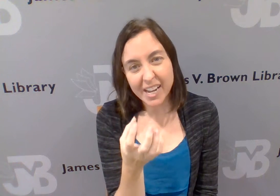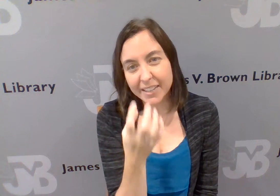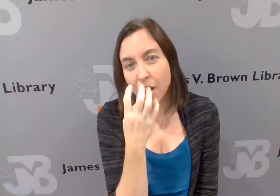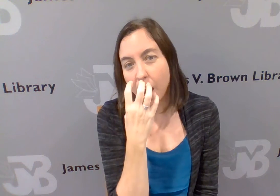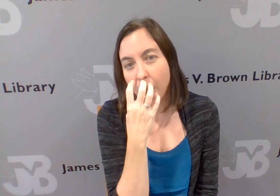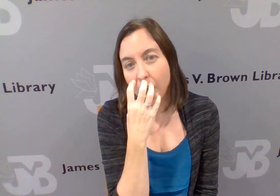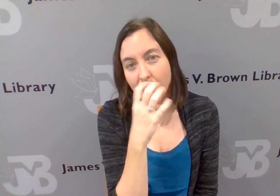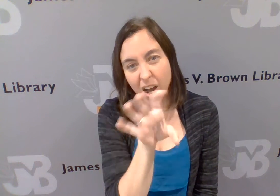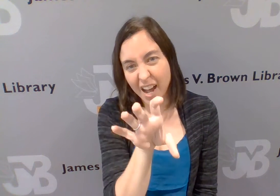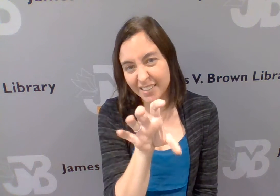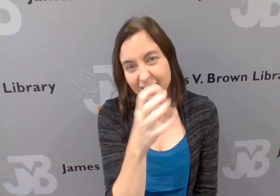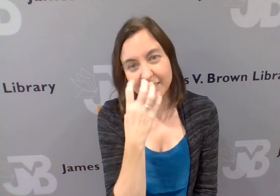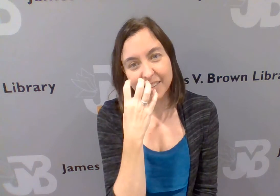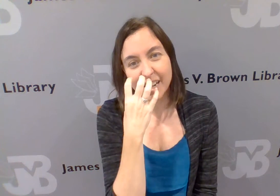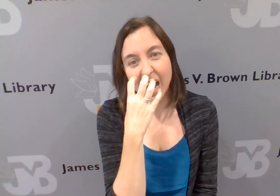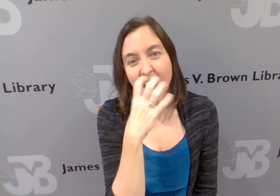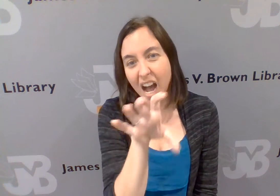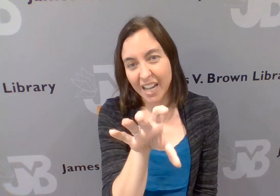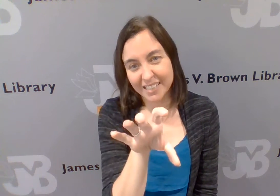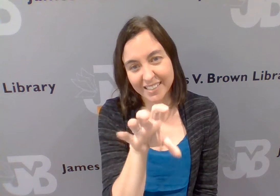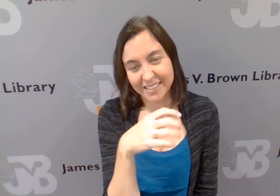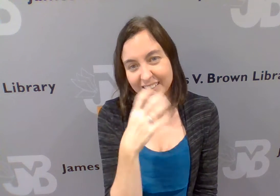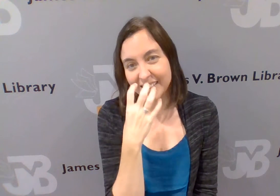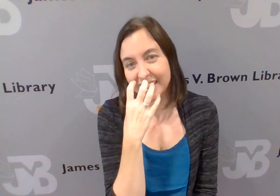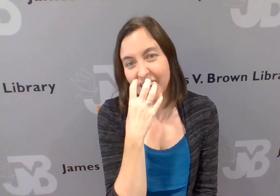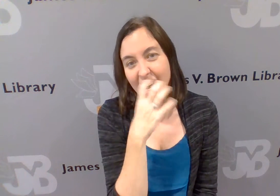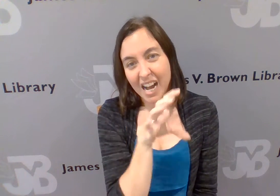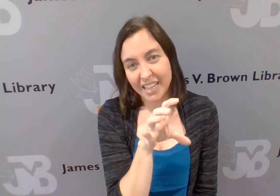hands. Hot, hot, hot.